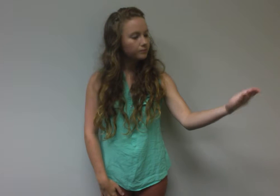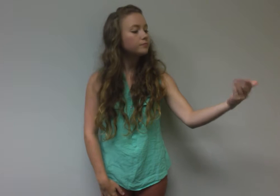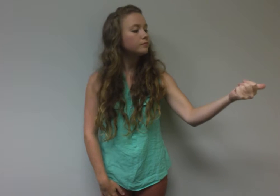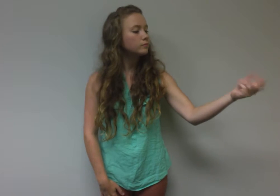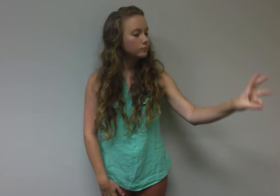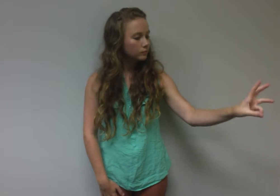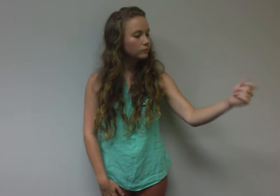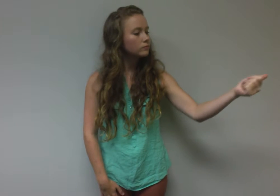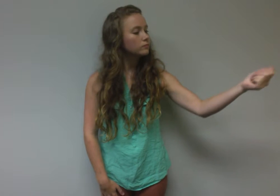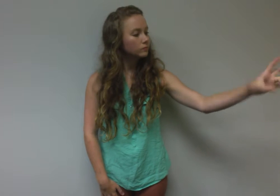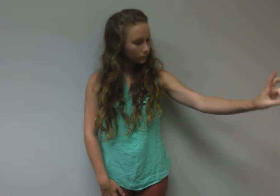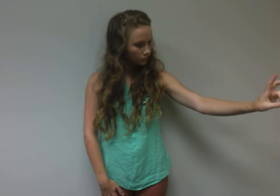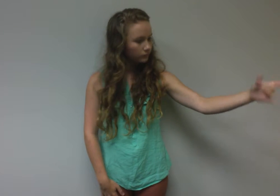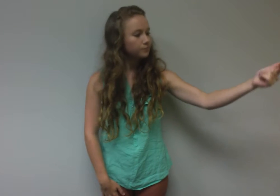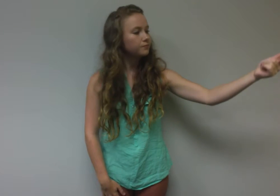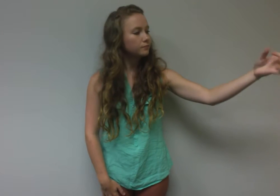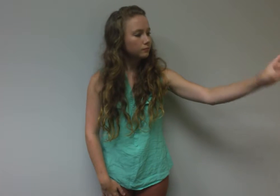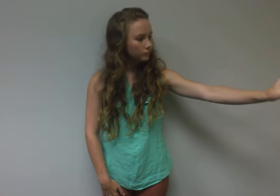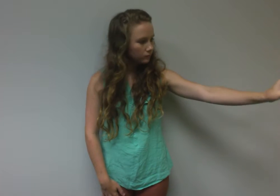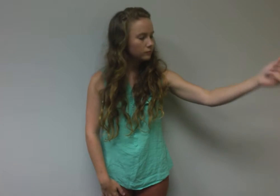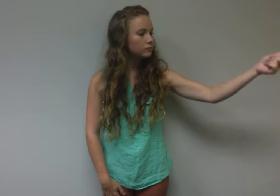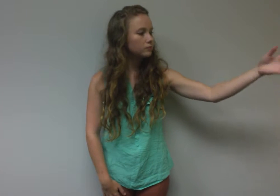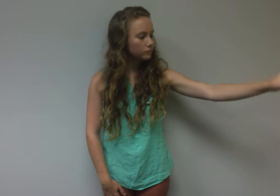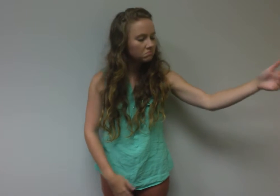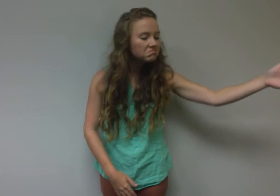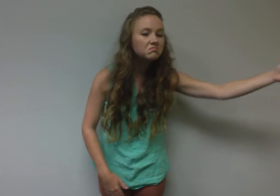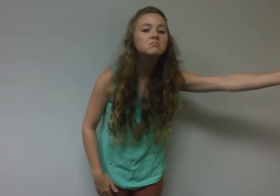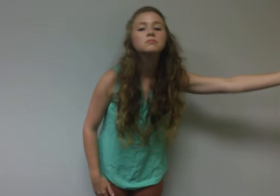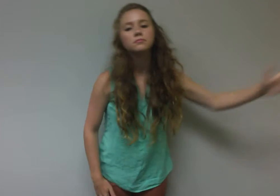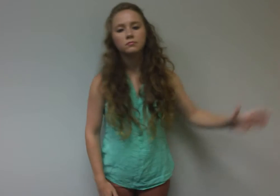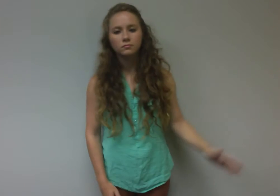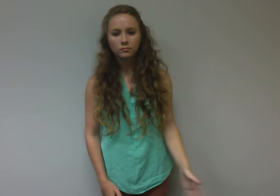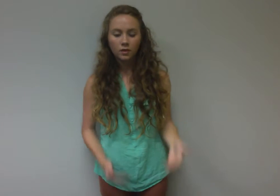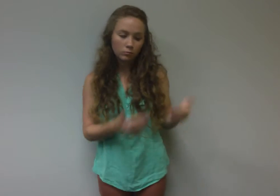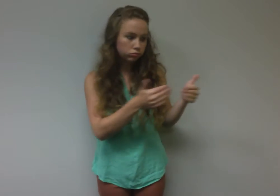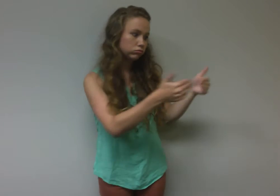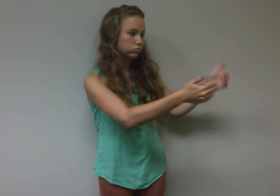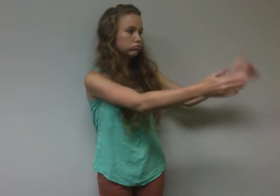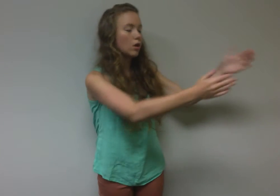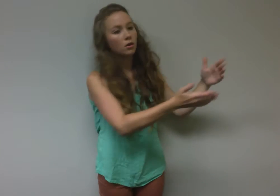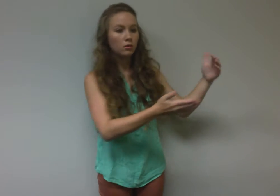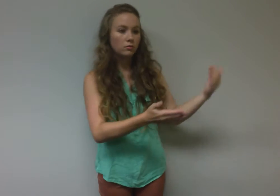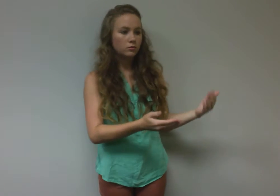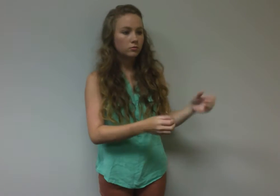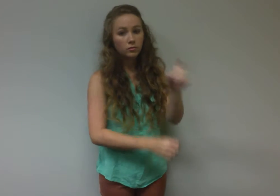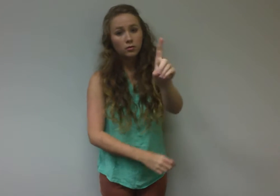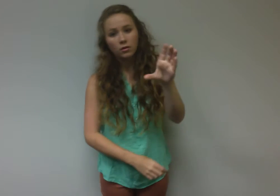16, 17, 18, and so on. It'll keep going all the way to 100 and 1,000 and a million, billion, trillion.